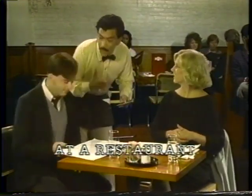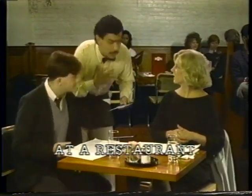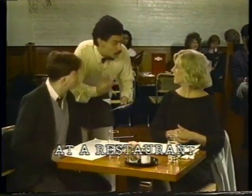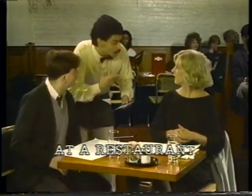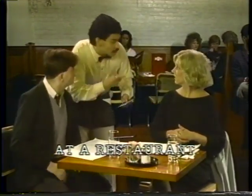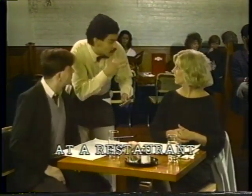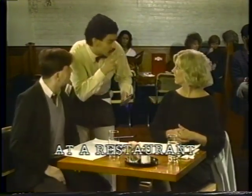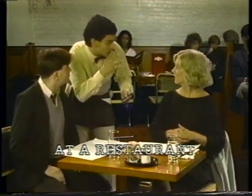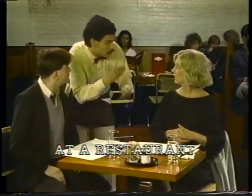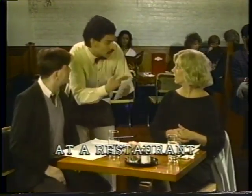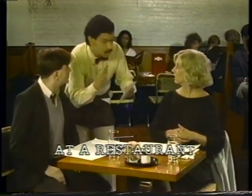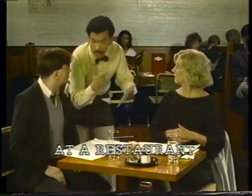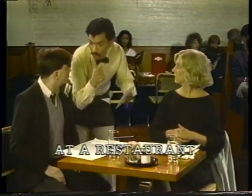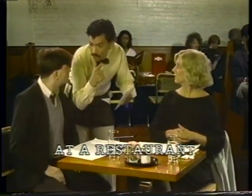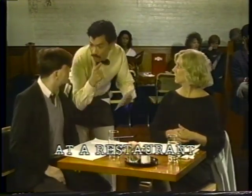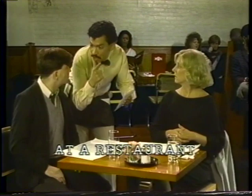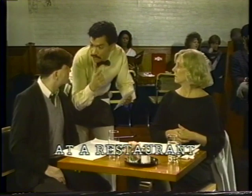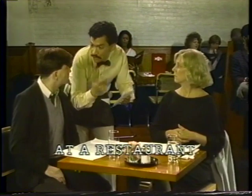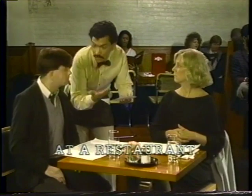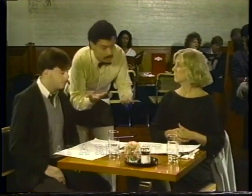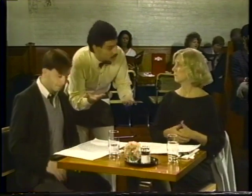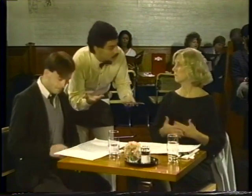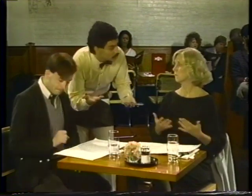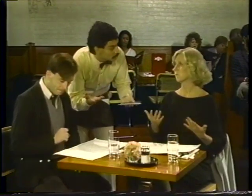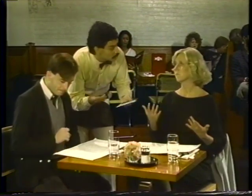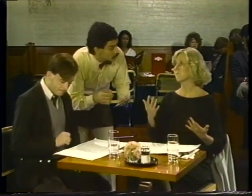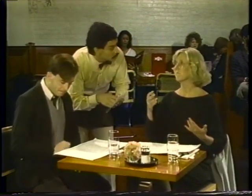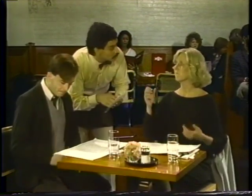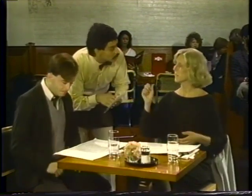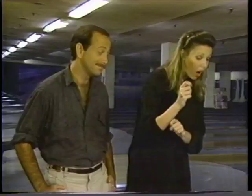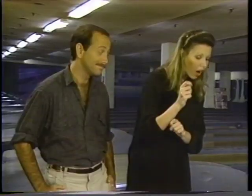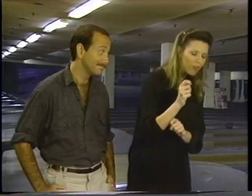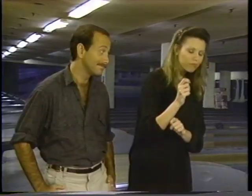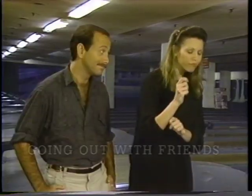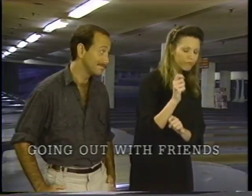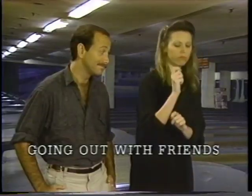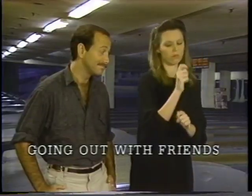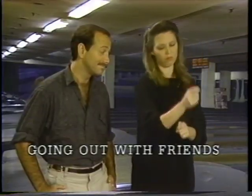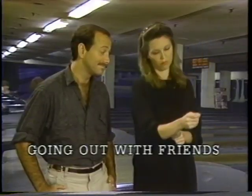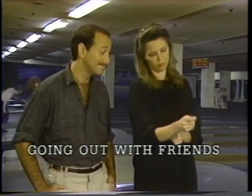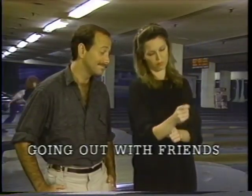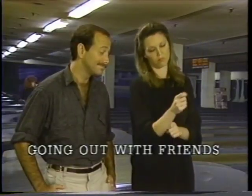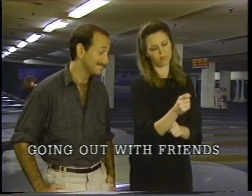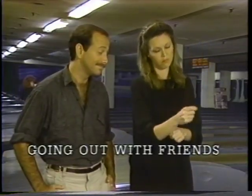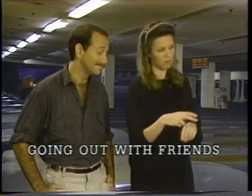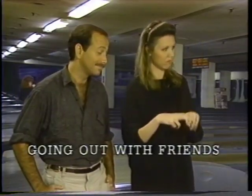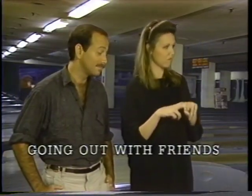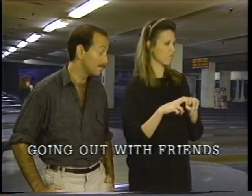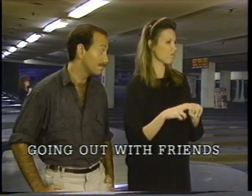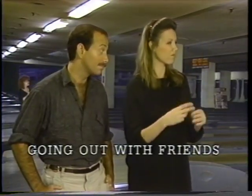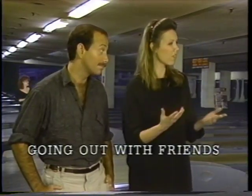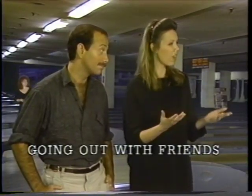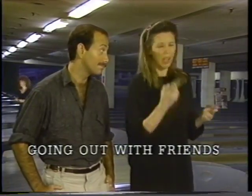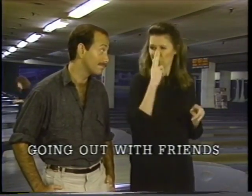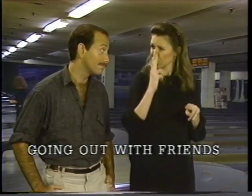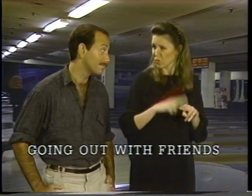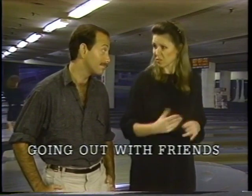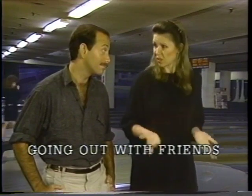body movement. These are important parts of conversing in sign language. Don't be afraid to be quite animated with your face and body when you